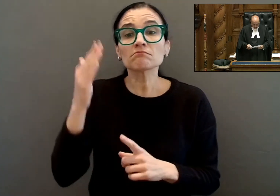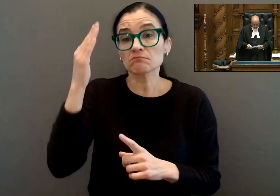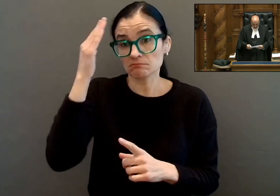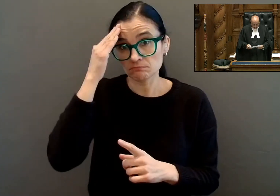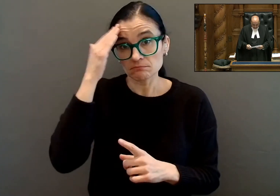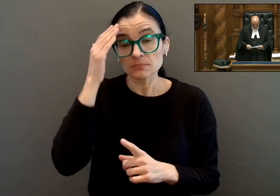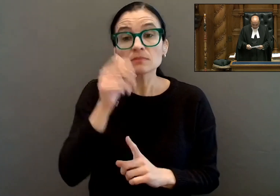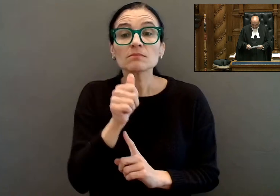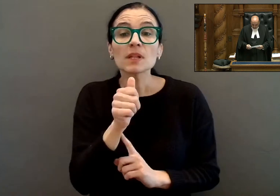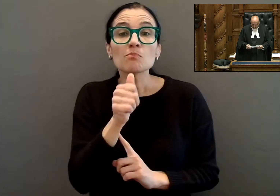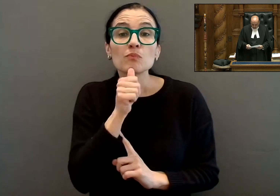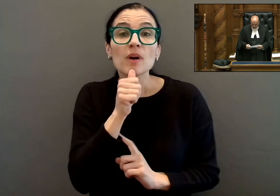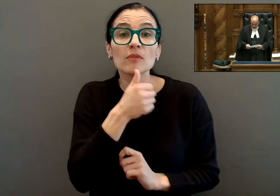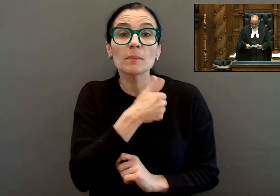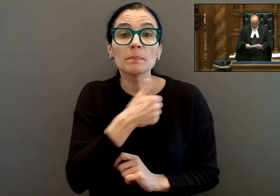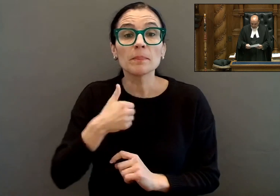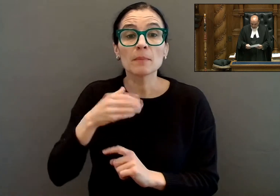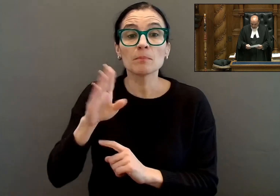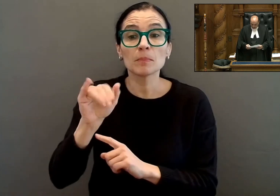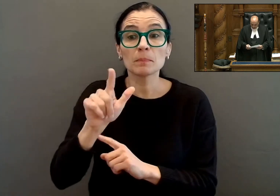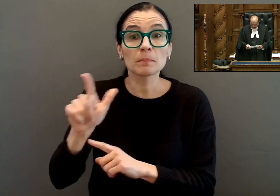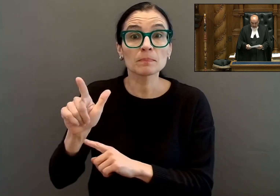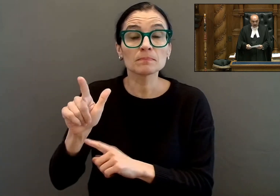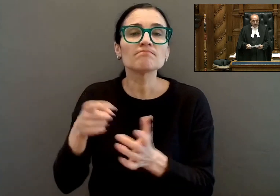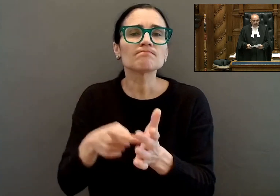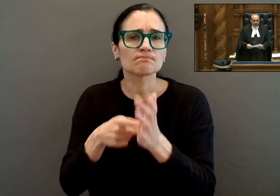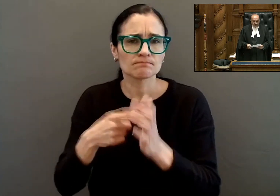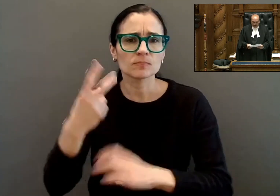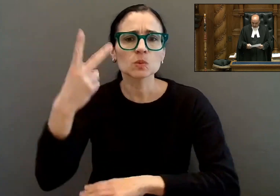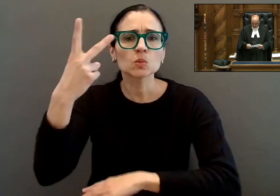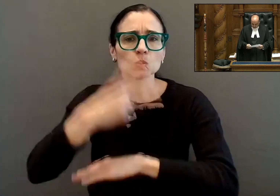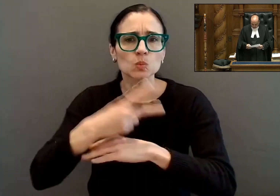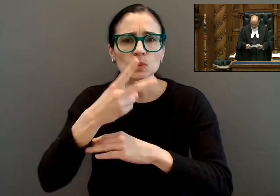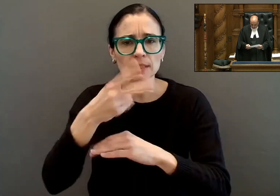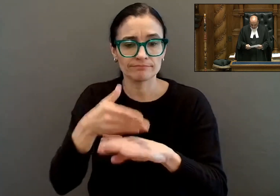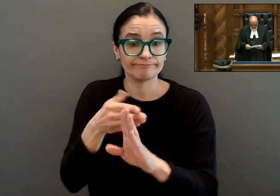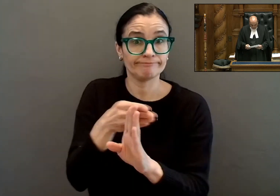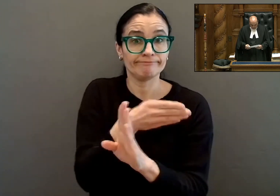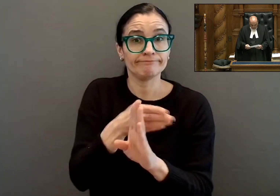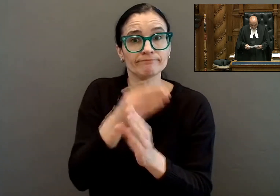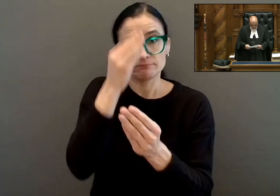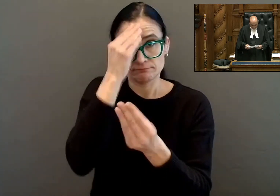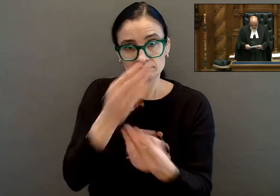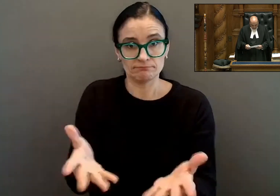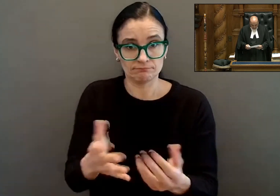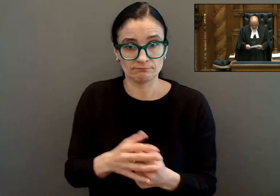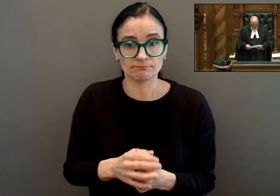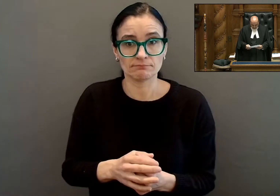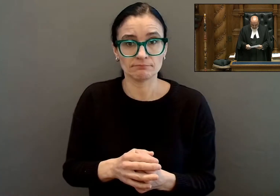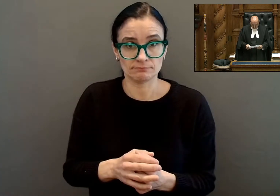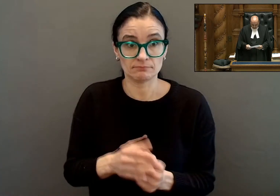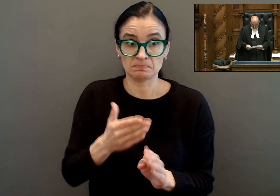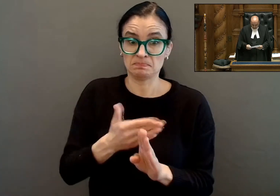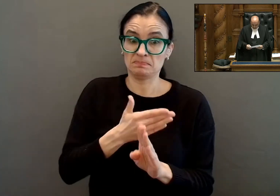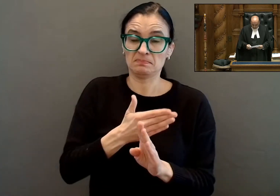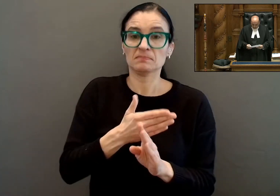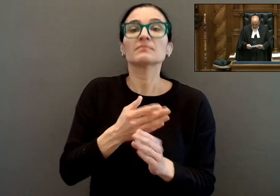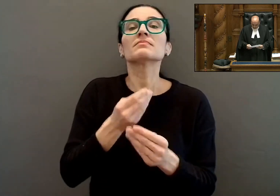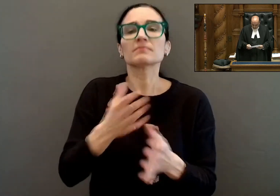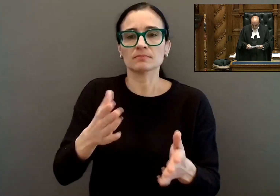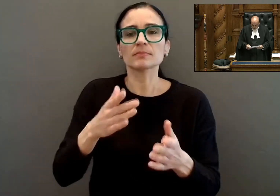notice before it can be introduced and read at first time. After introduction and first